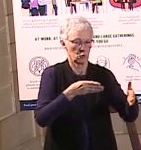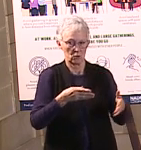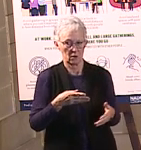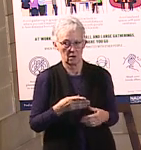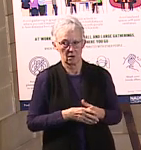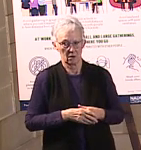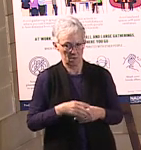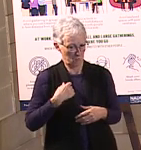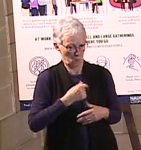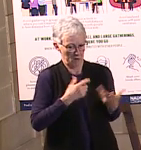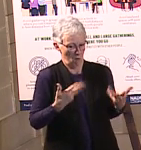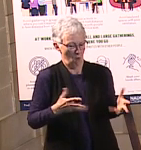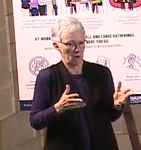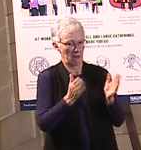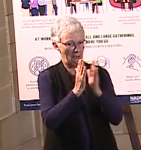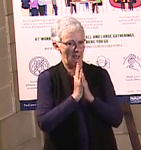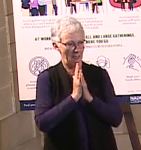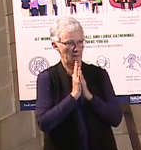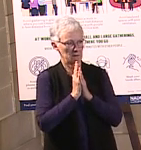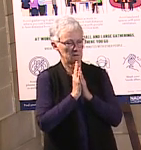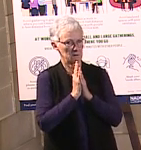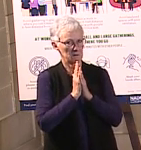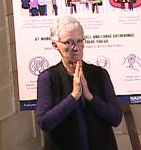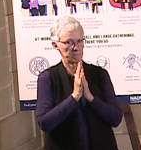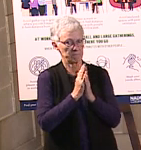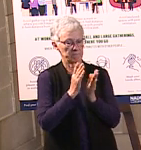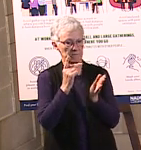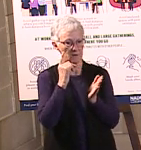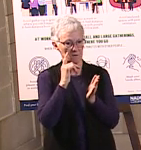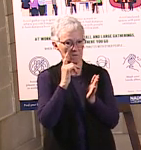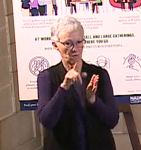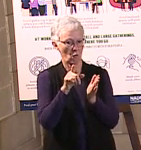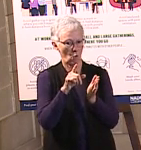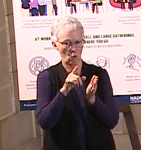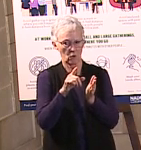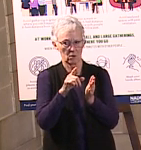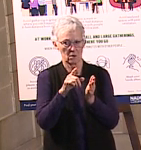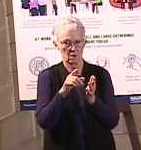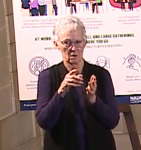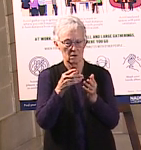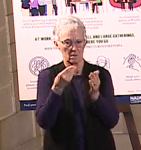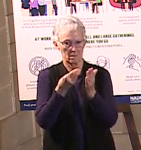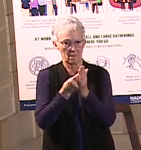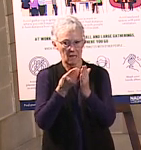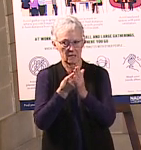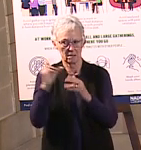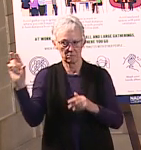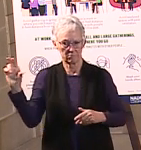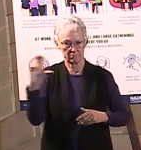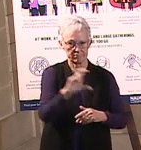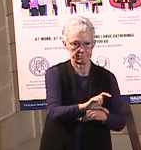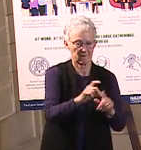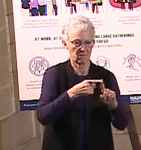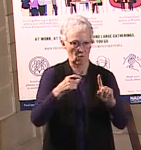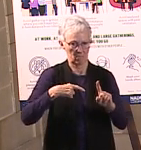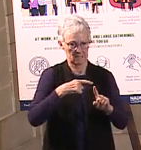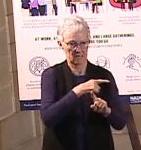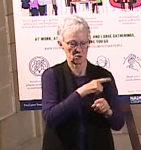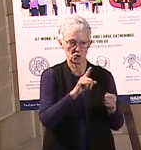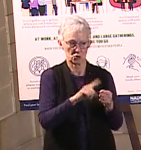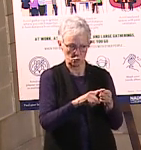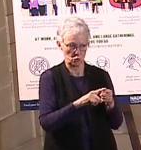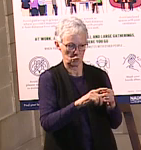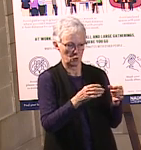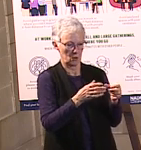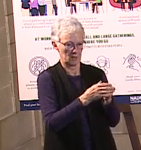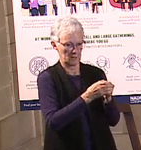a large amount, I can't think of the number off the top of my head, but we've received a large amount of investment from the legislature to be able to expand our capacity, and